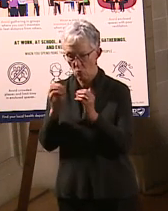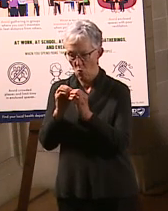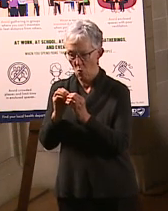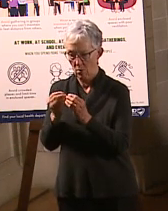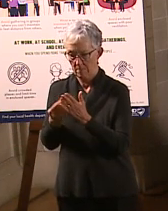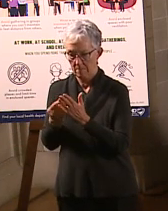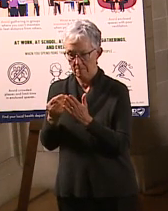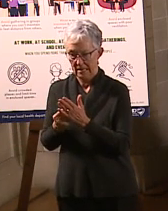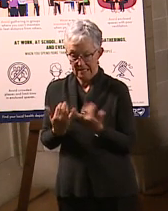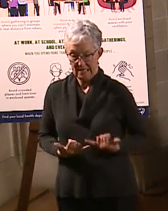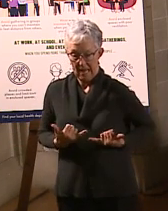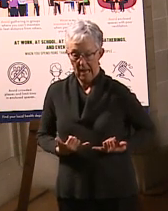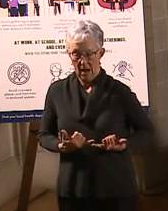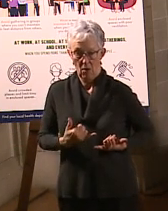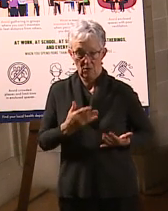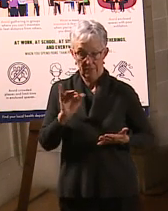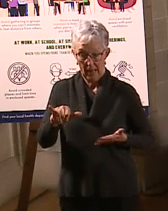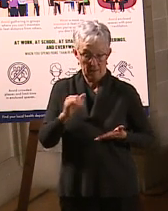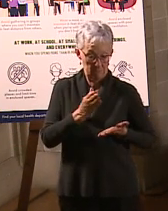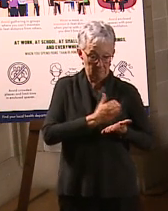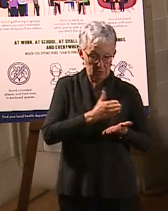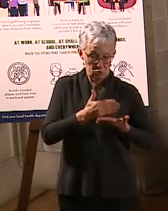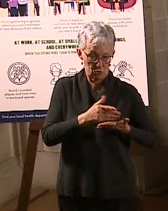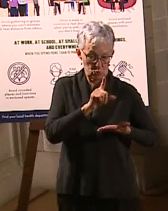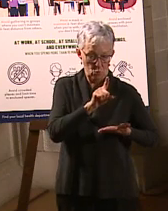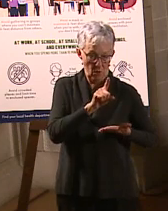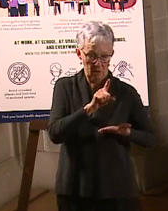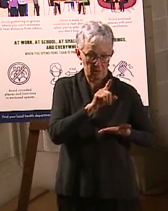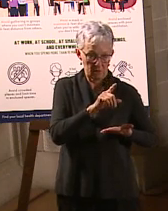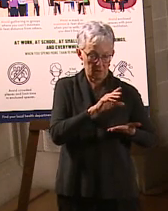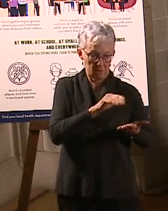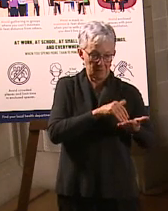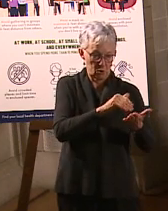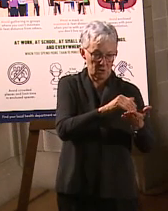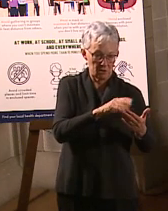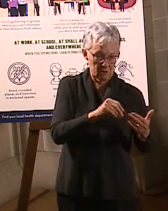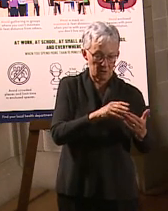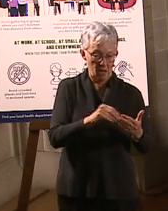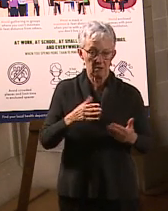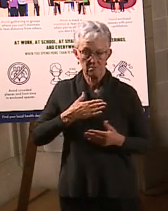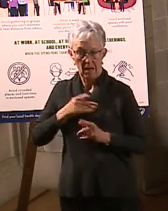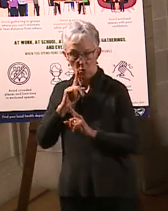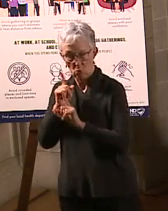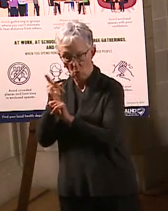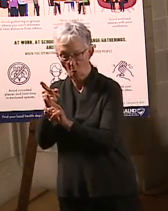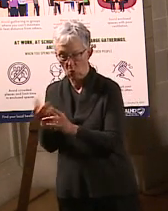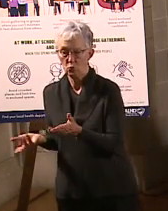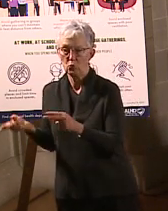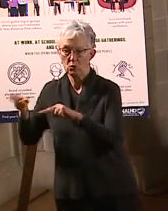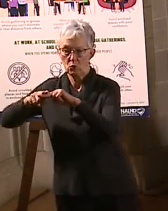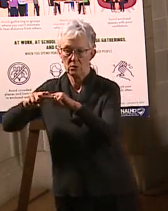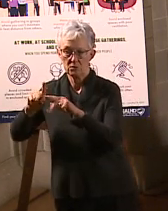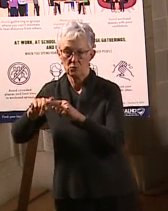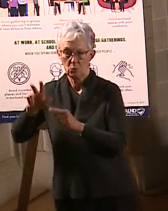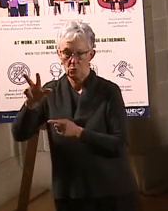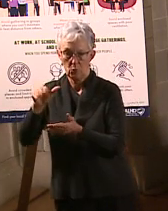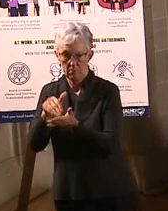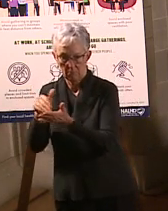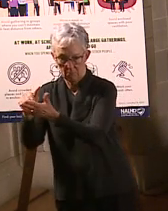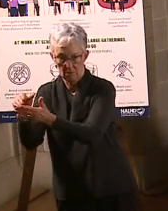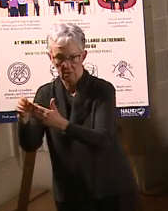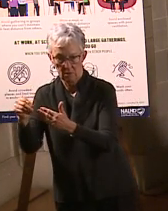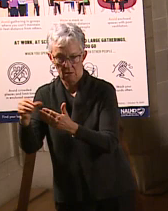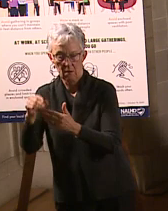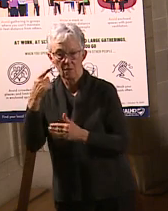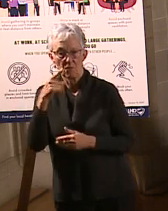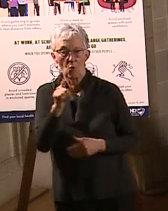million over the biennium up to $3 million. So again, assistance for private schools and homeschoolers to be able to get those textbooks so